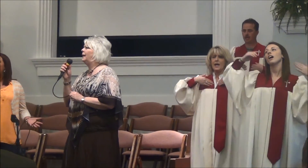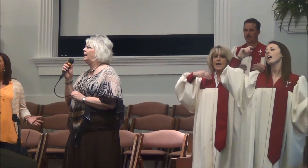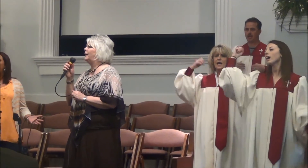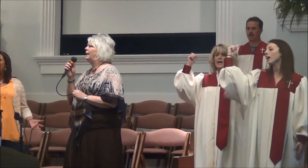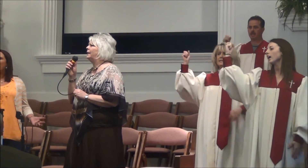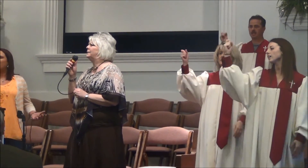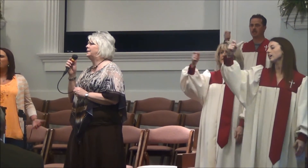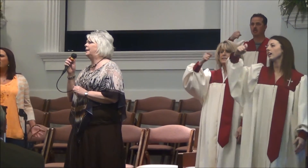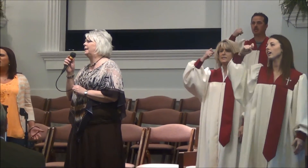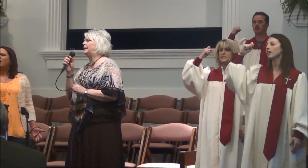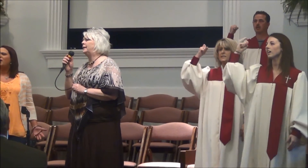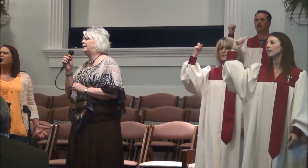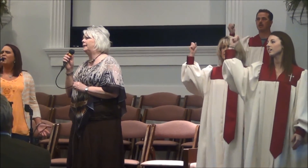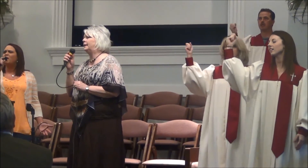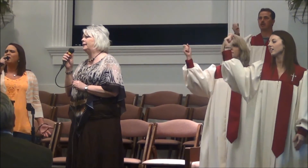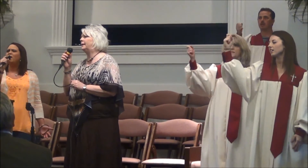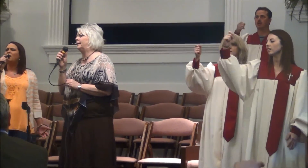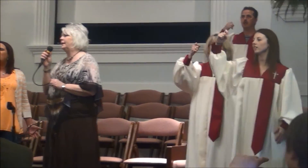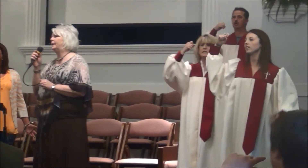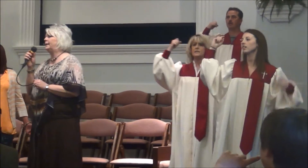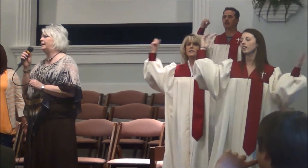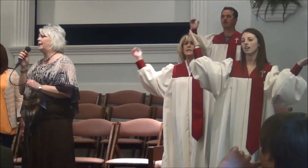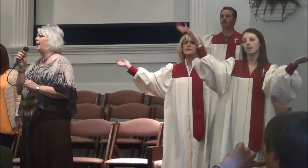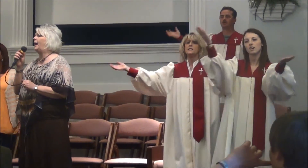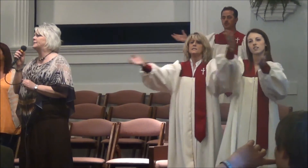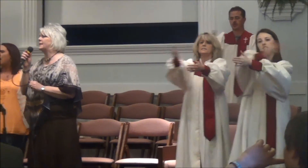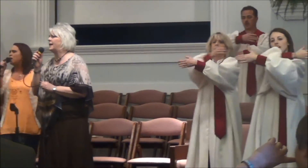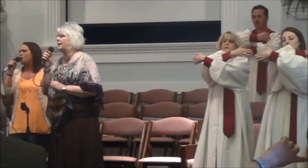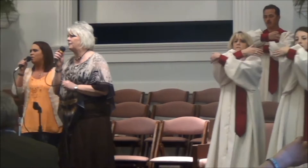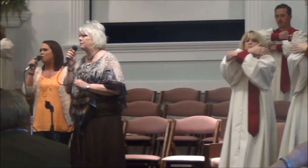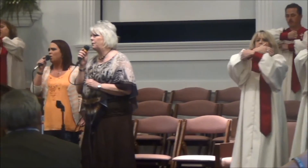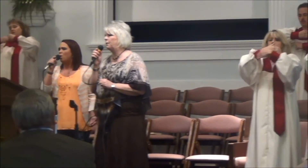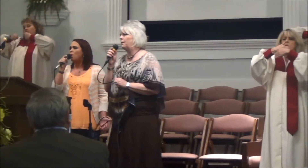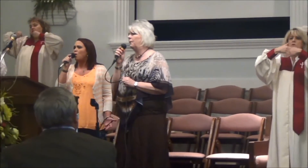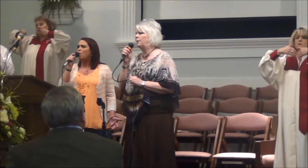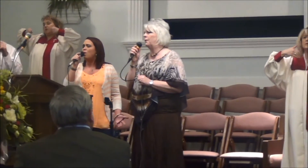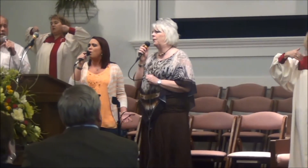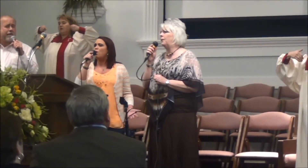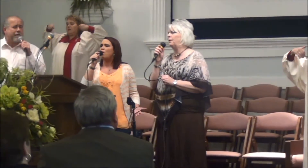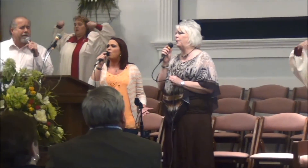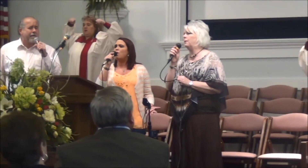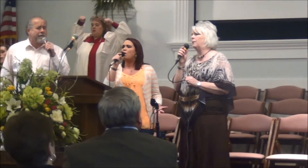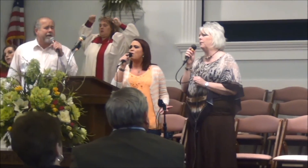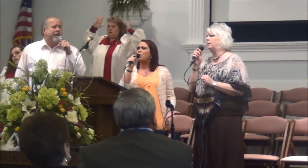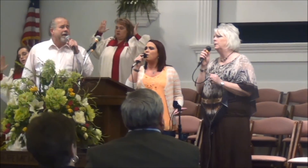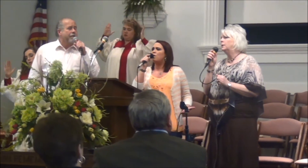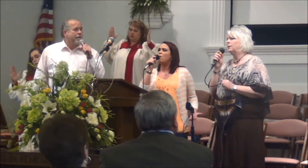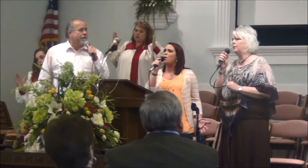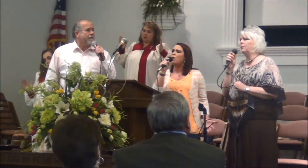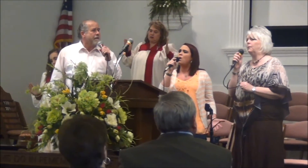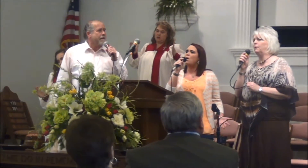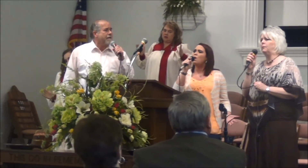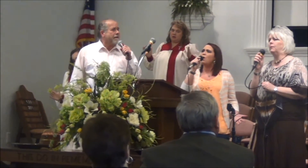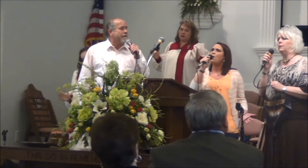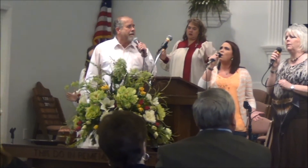I need a Savior. You're,